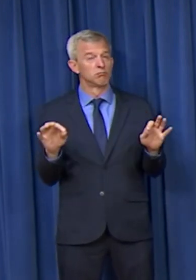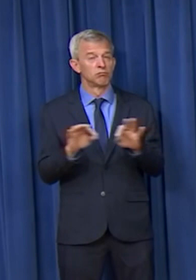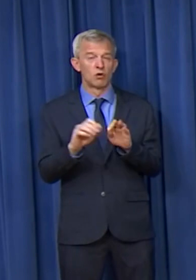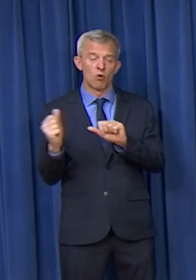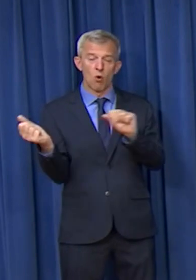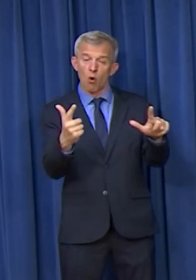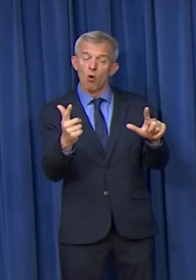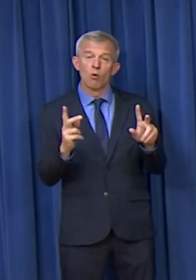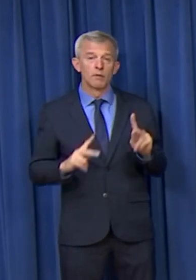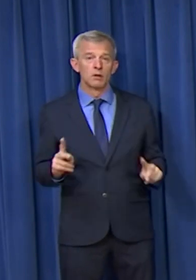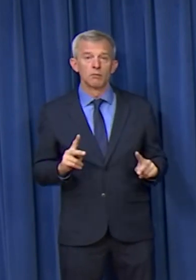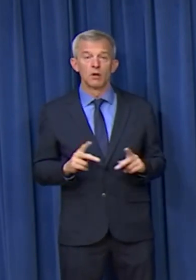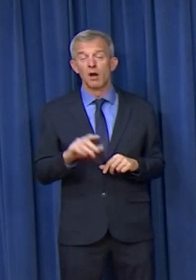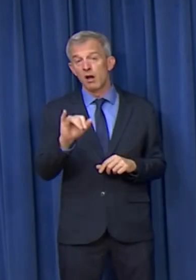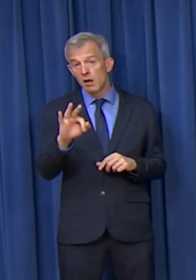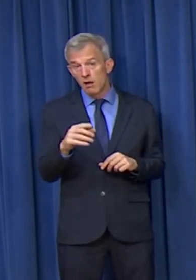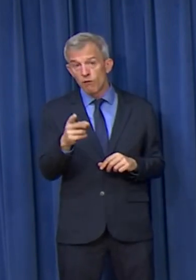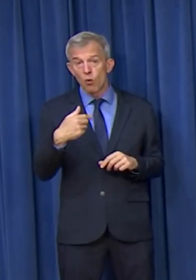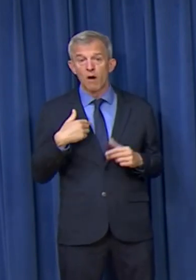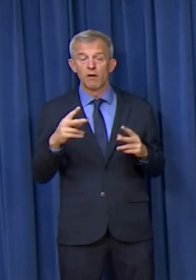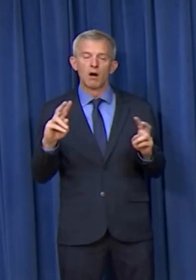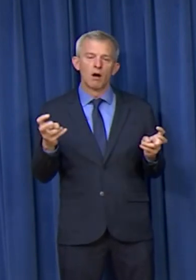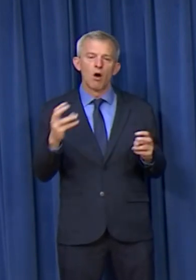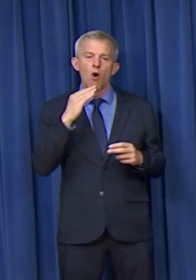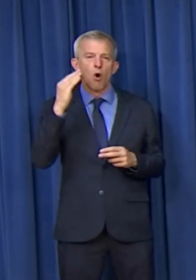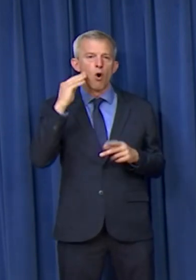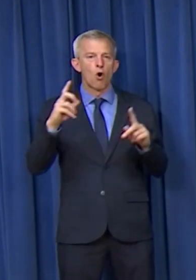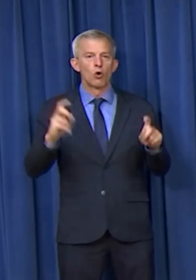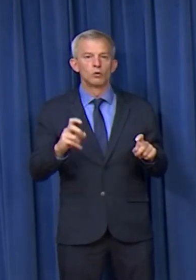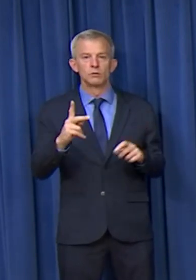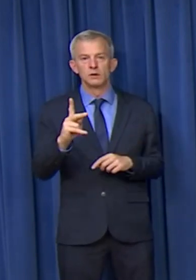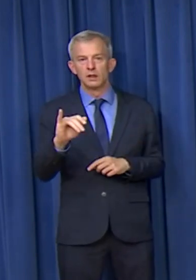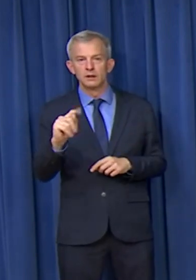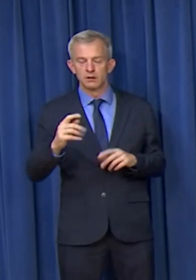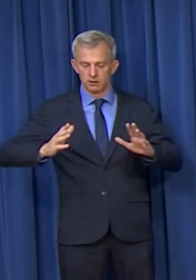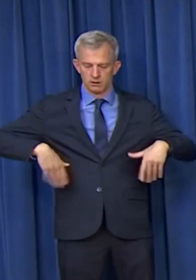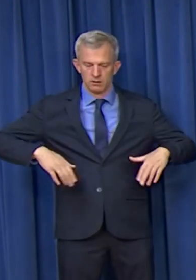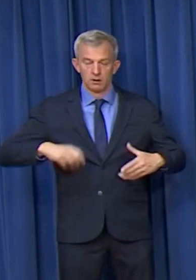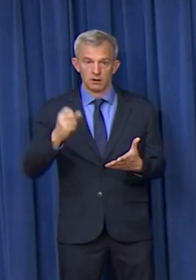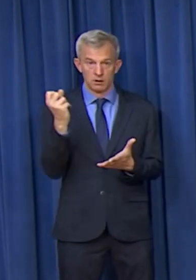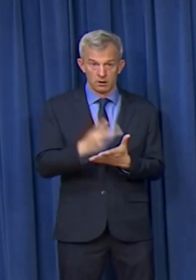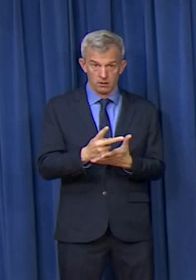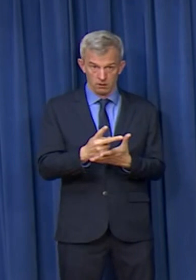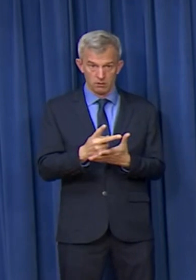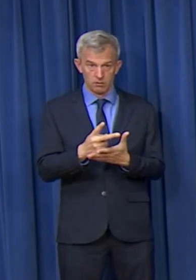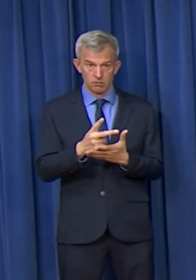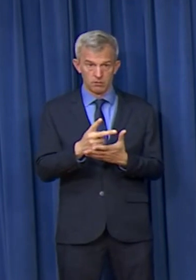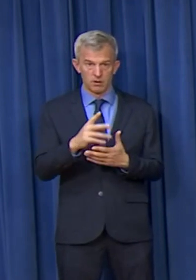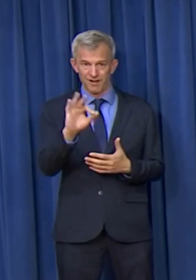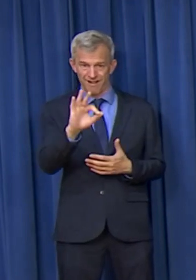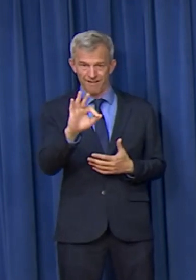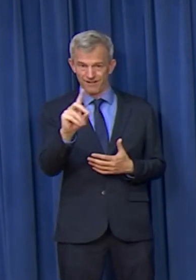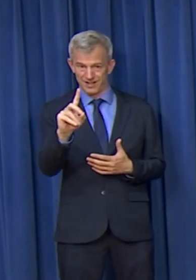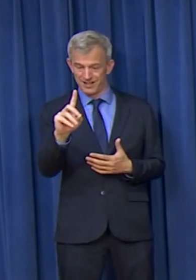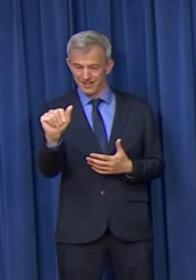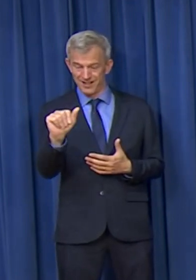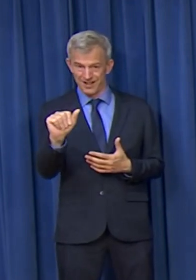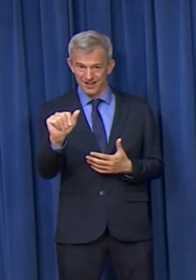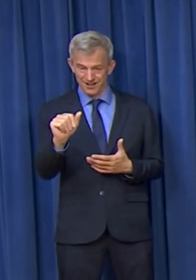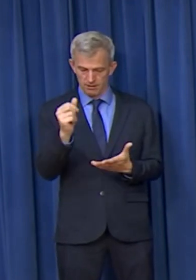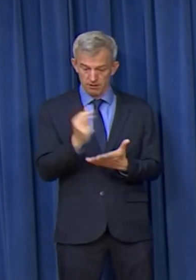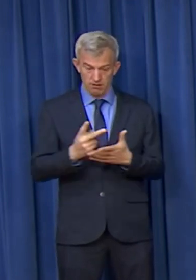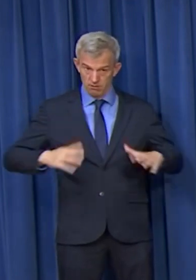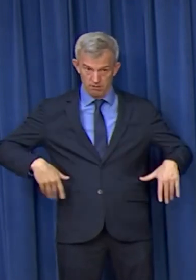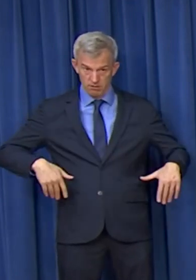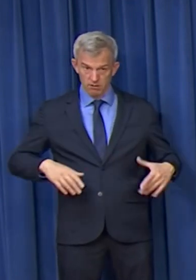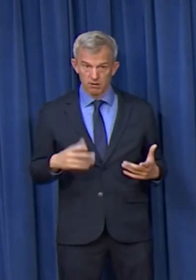consumers have a home test kit that hasn't been approved by the FDA and is not likely to work properly,